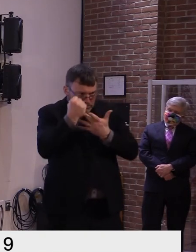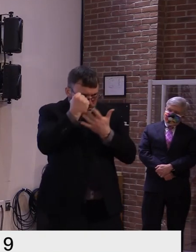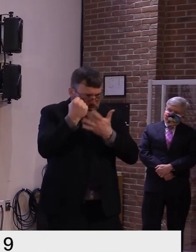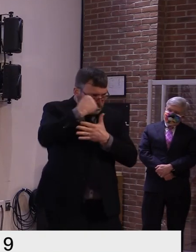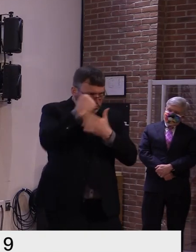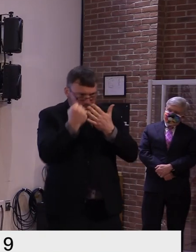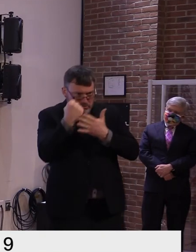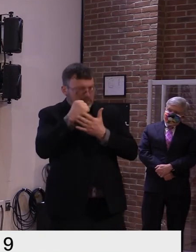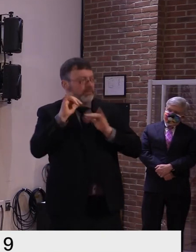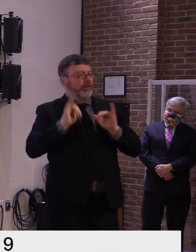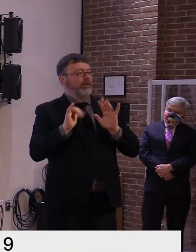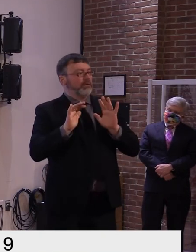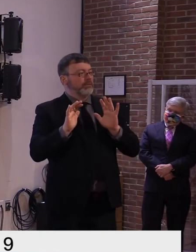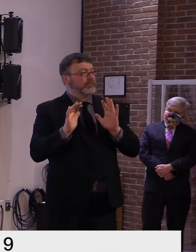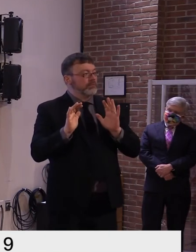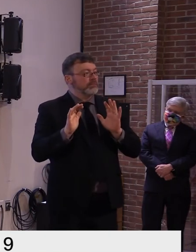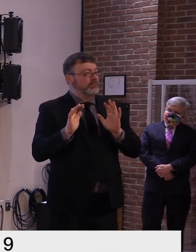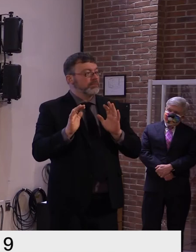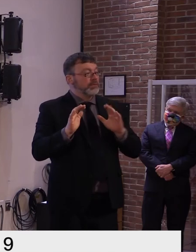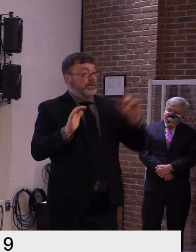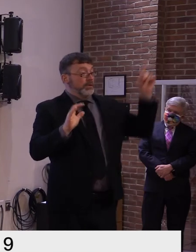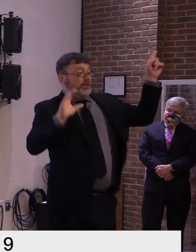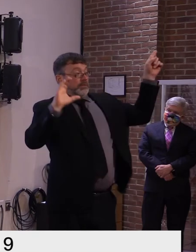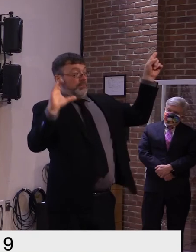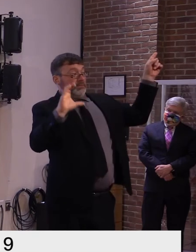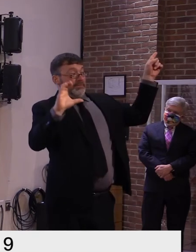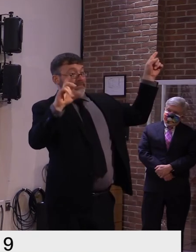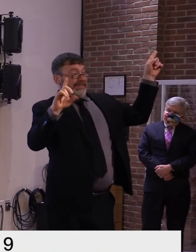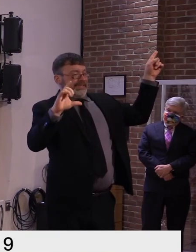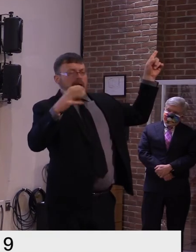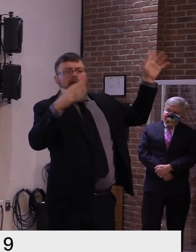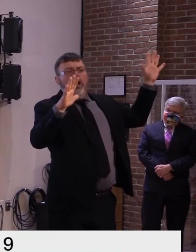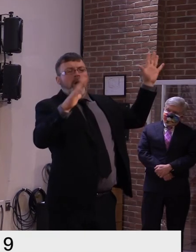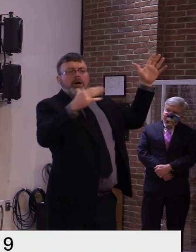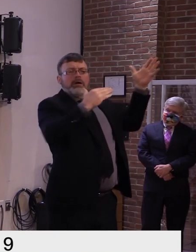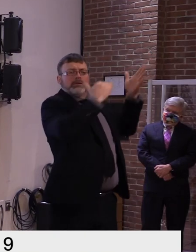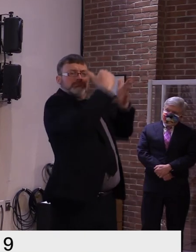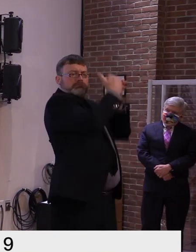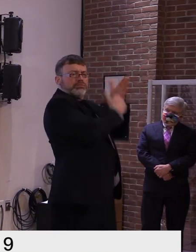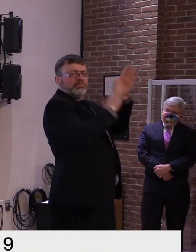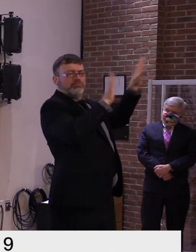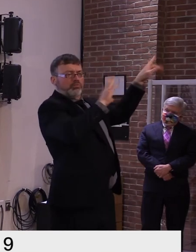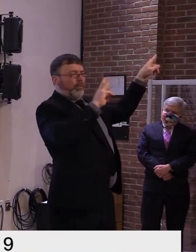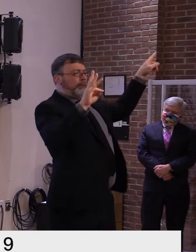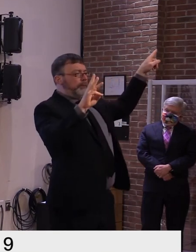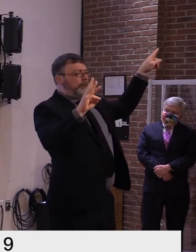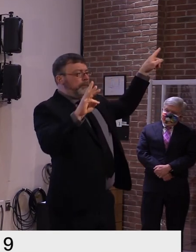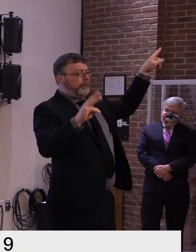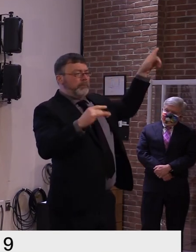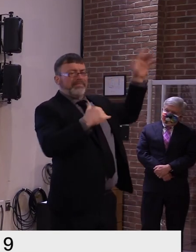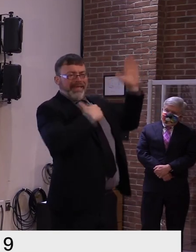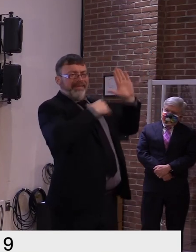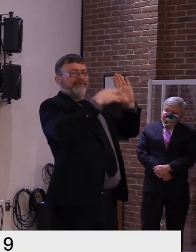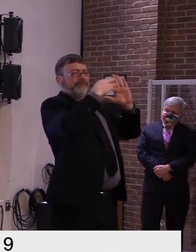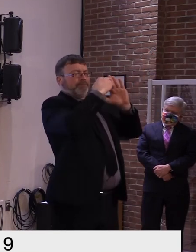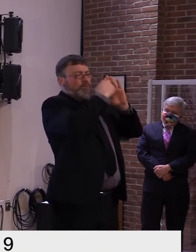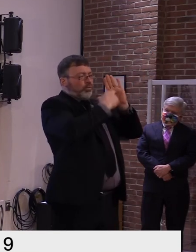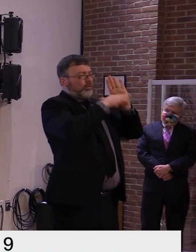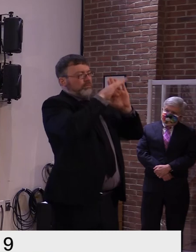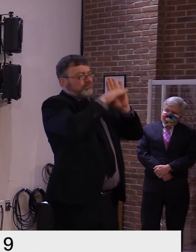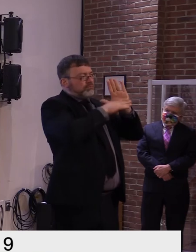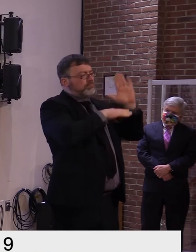website conditions that are important for adults who might be at increased